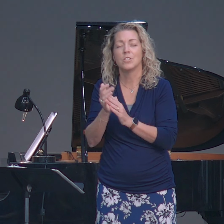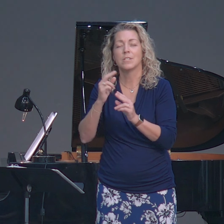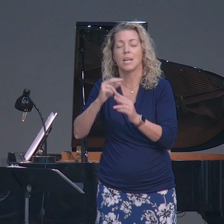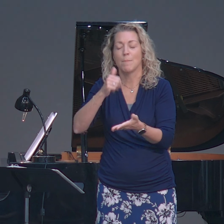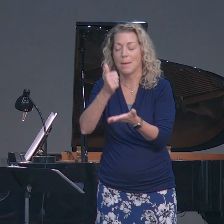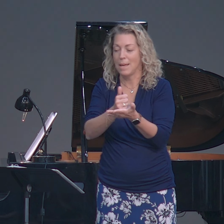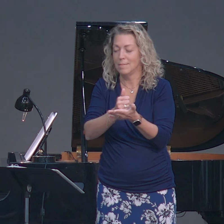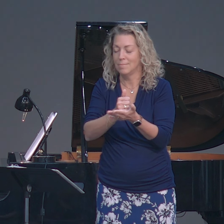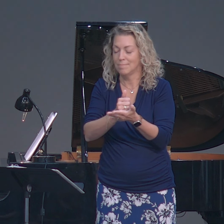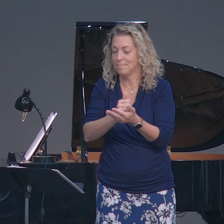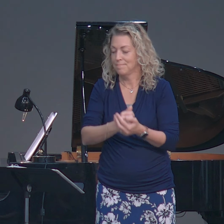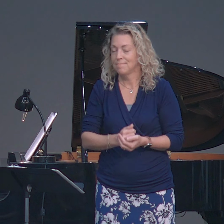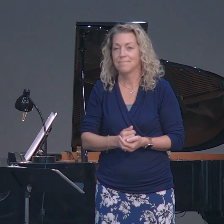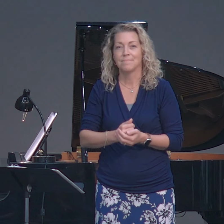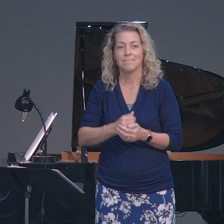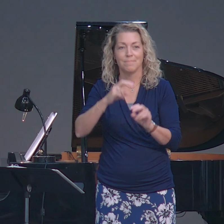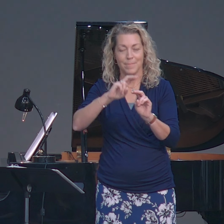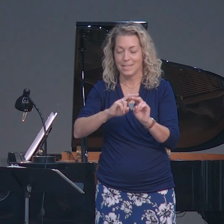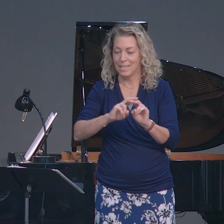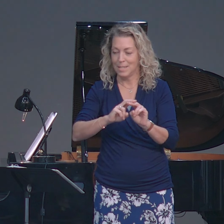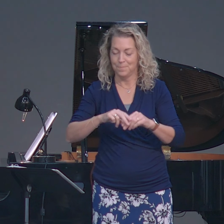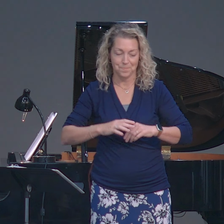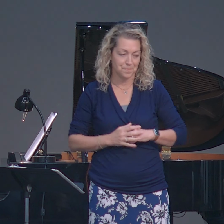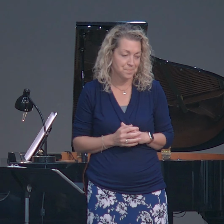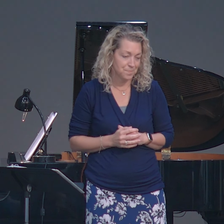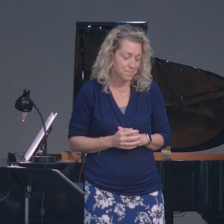name. Amen. You may be seated.